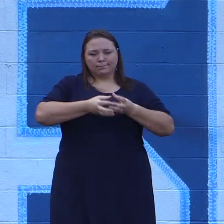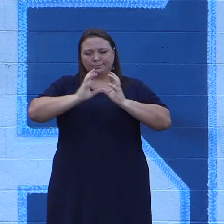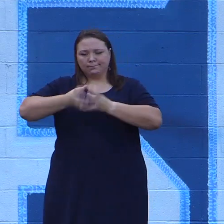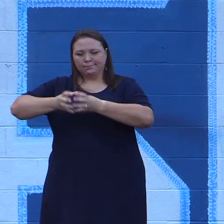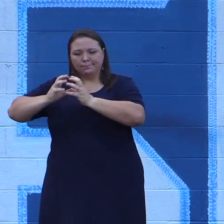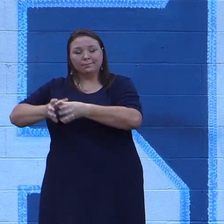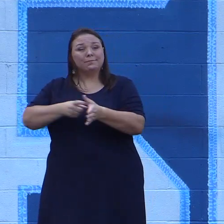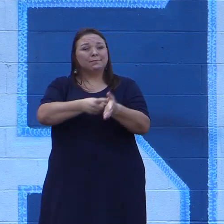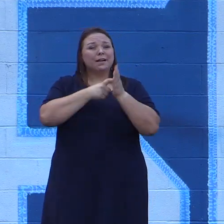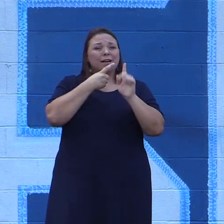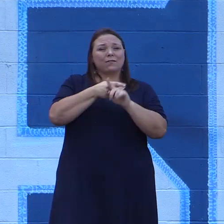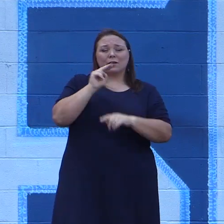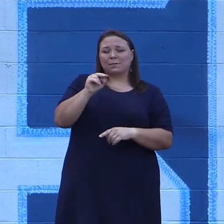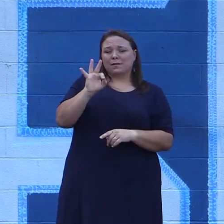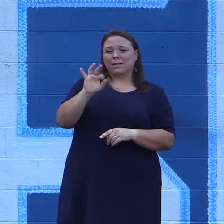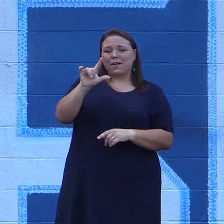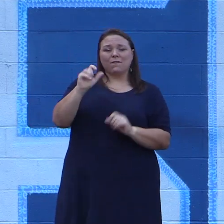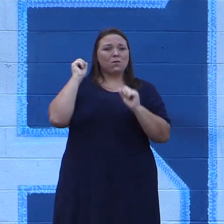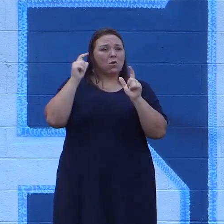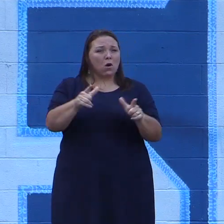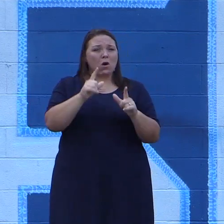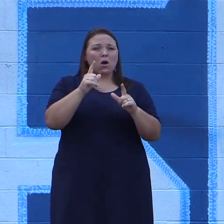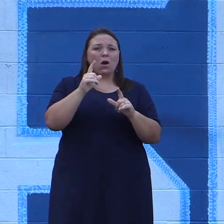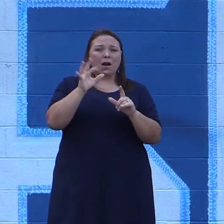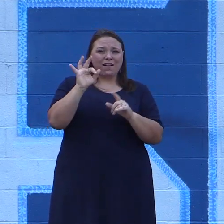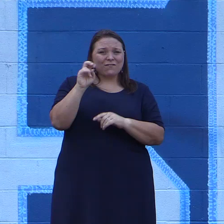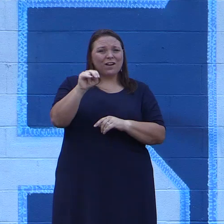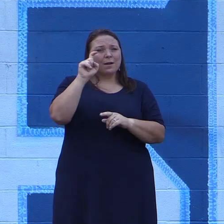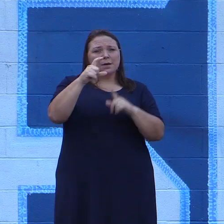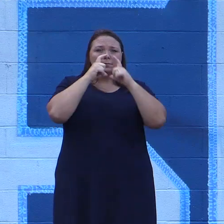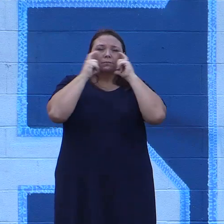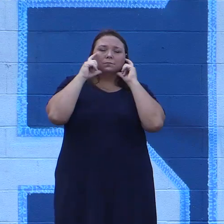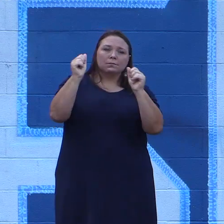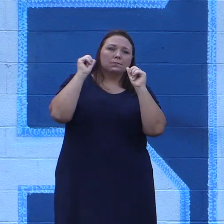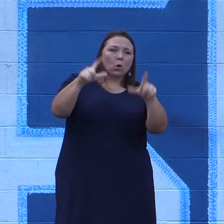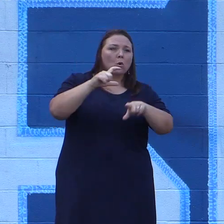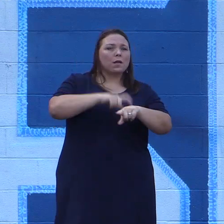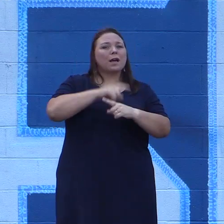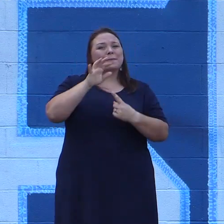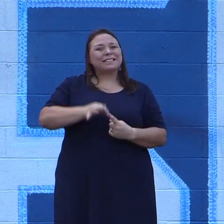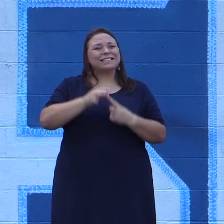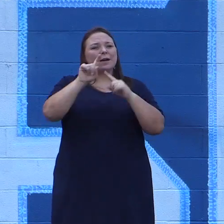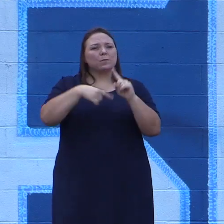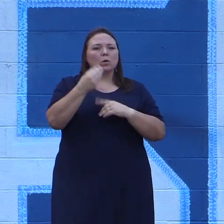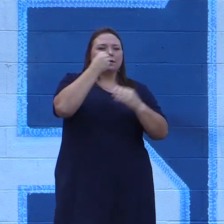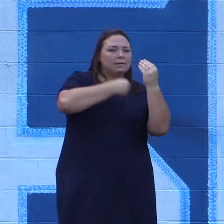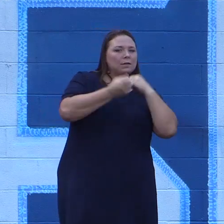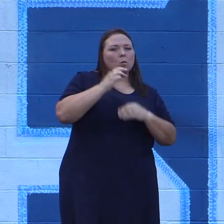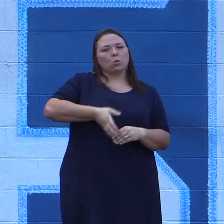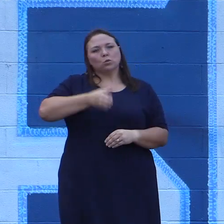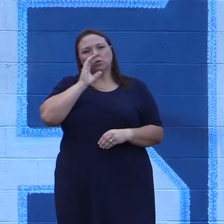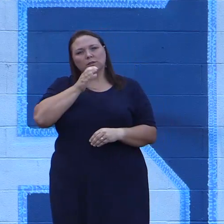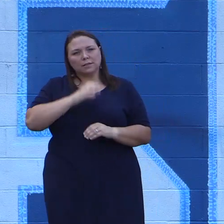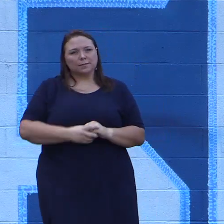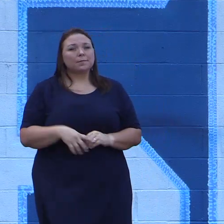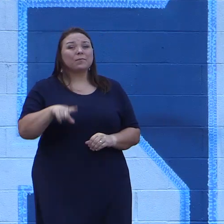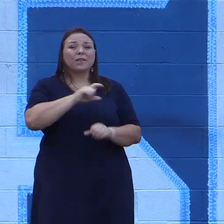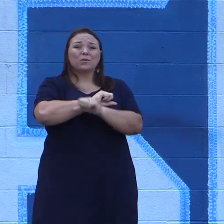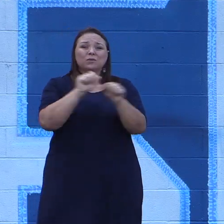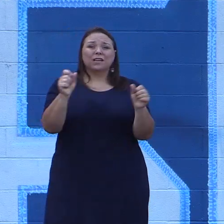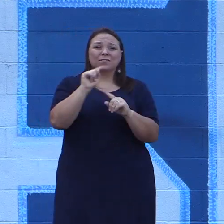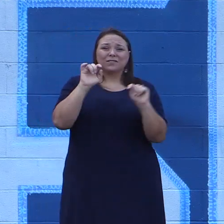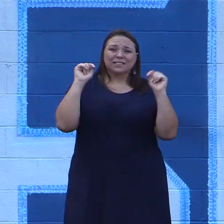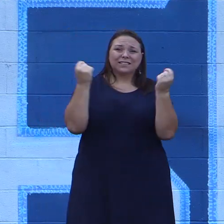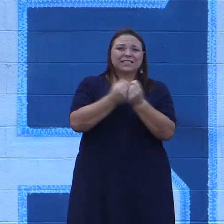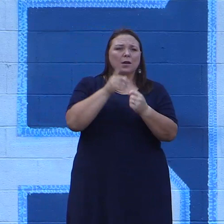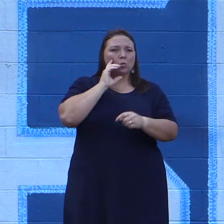mandated by the NFL, all fans must wear a mask at all times, except when actively eating and drinking. Our security team will be